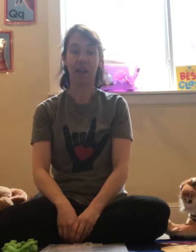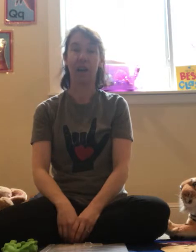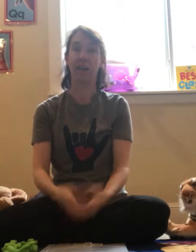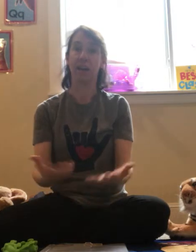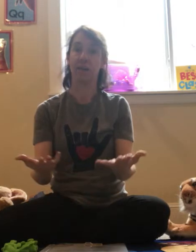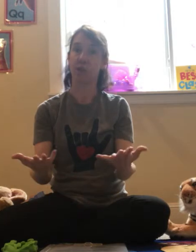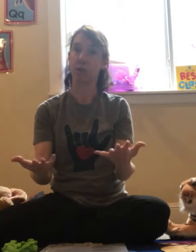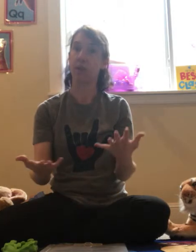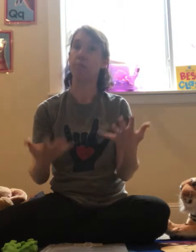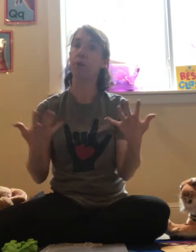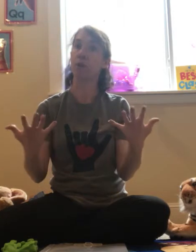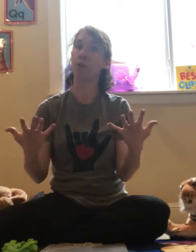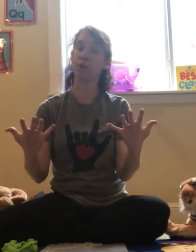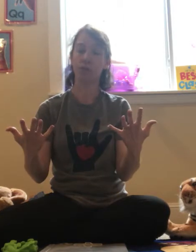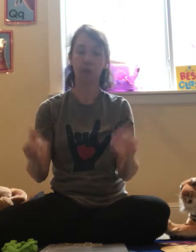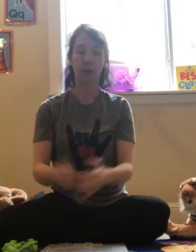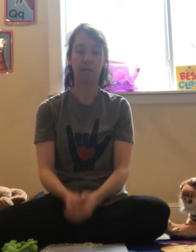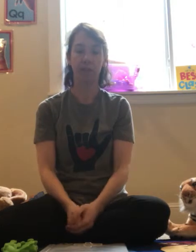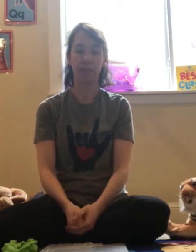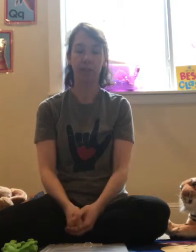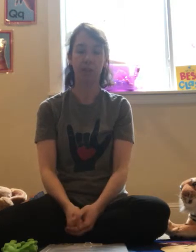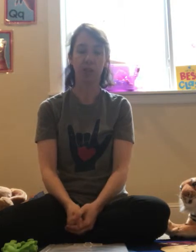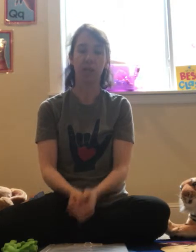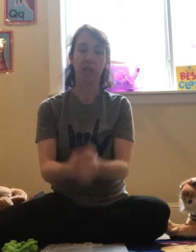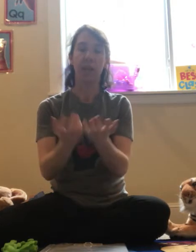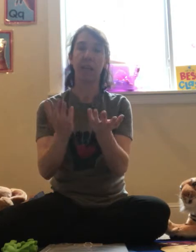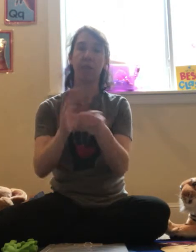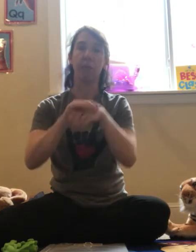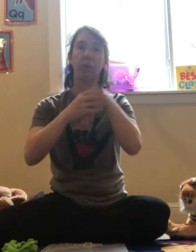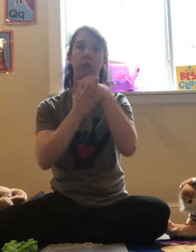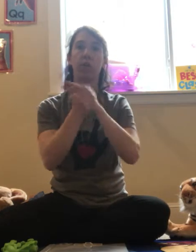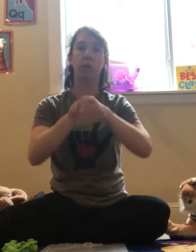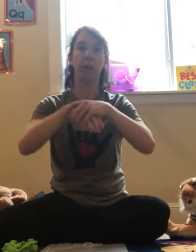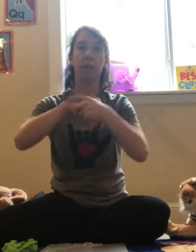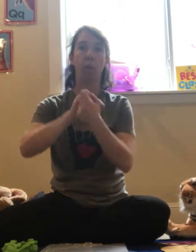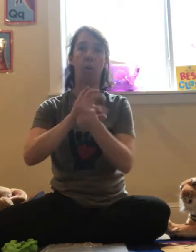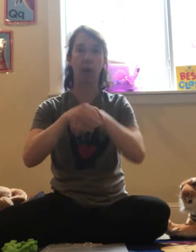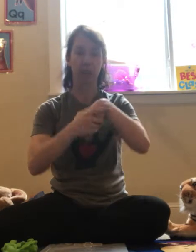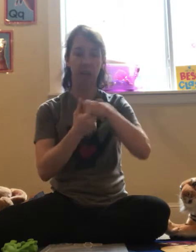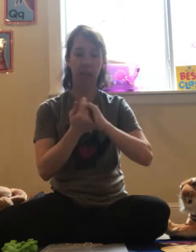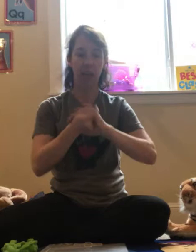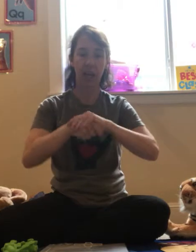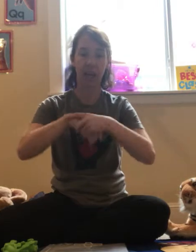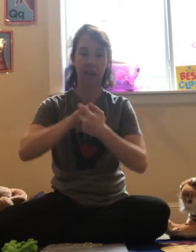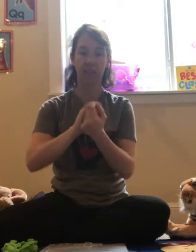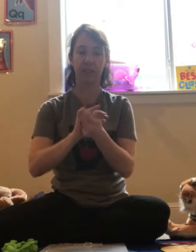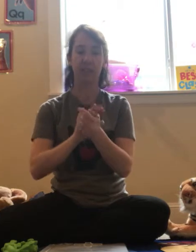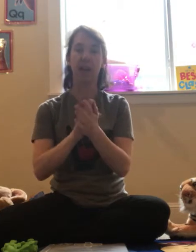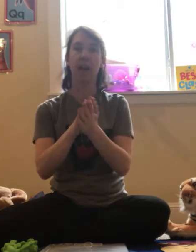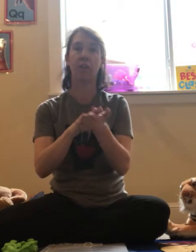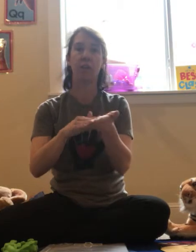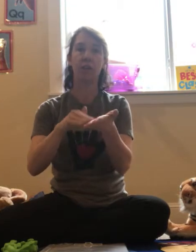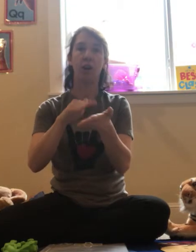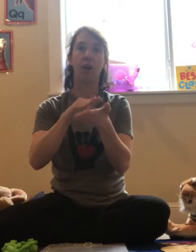I kind of show them part 2 of some of the signs. So in this part, we're going to talk about like washing hands, and we're going to talk